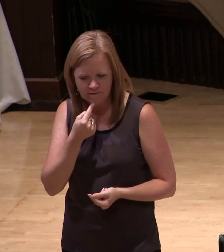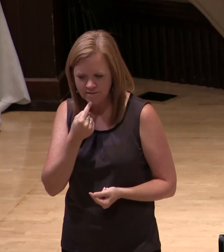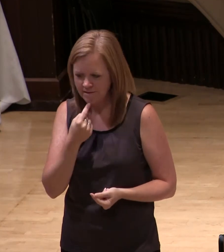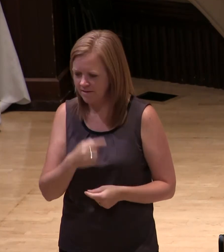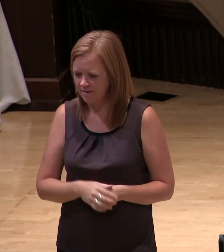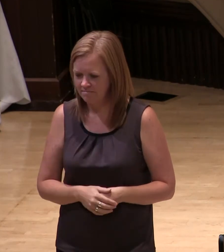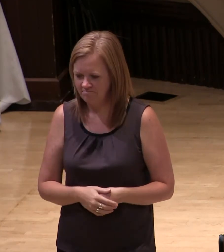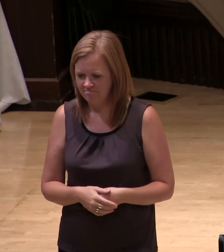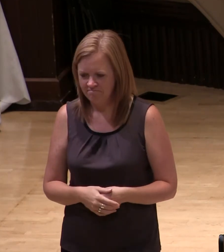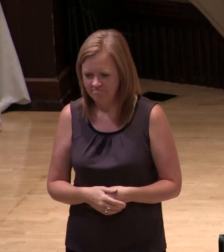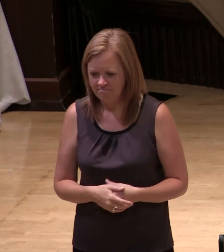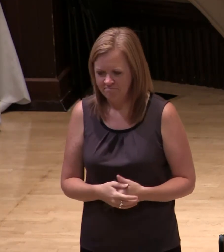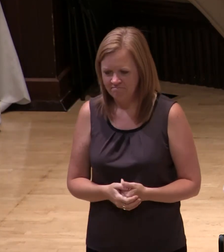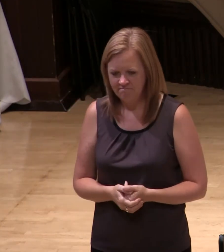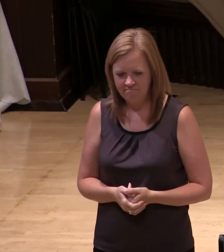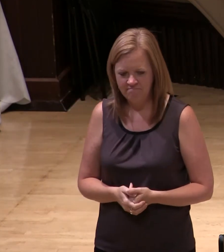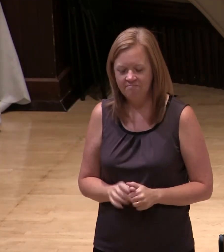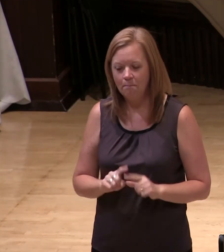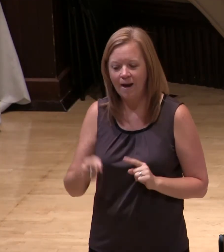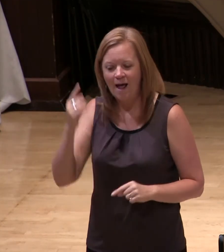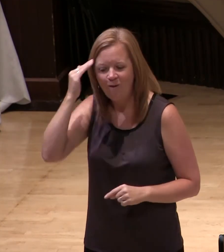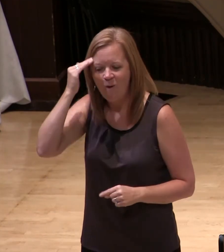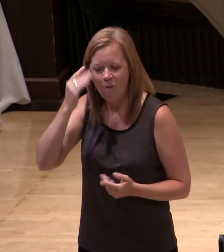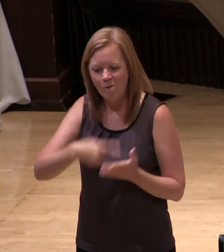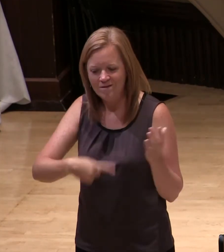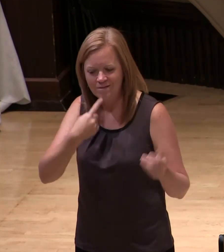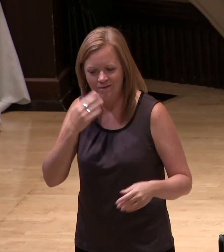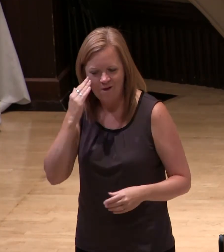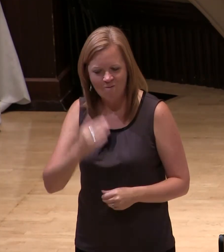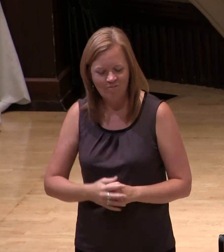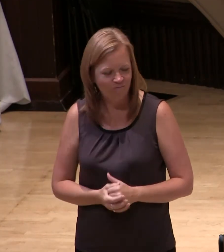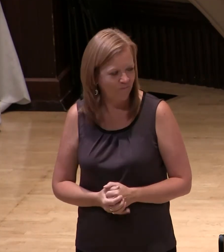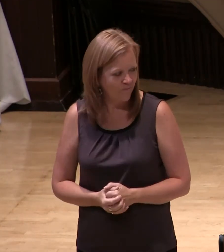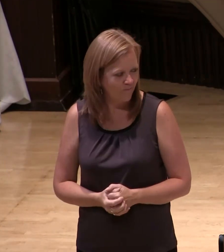said. But I know what he said.